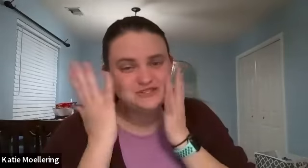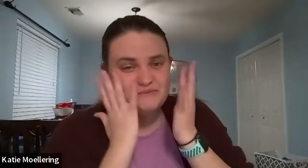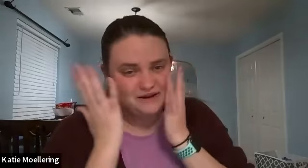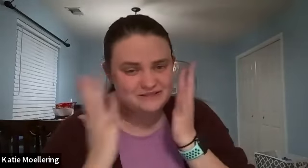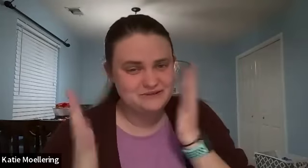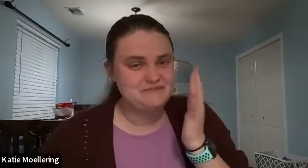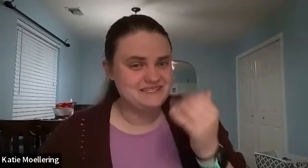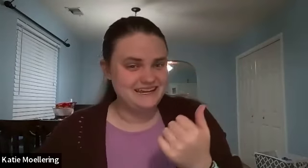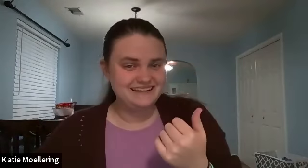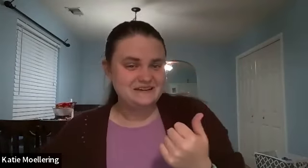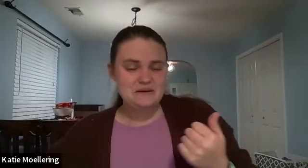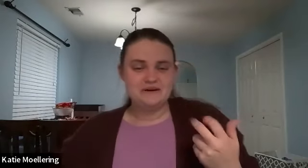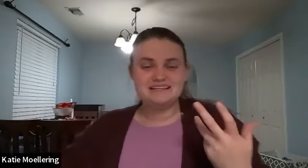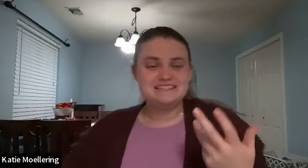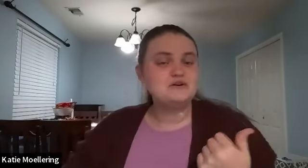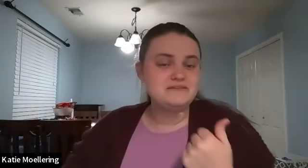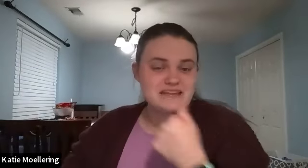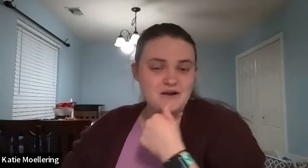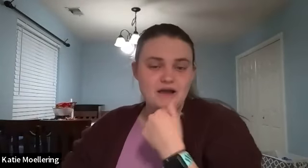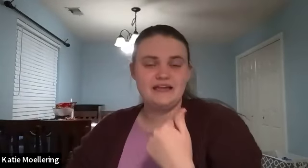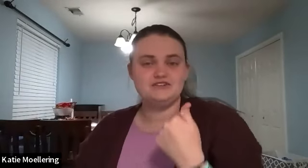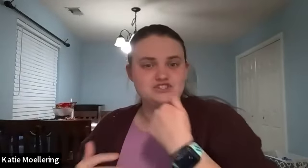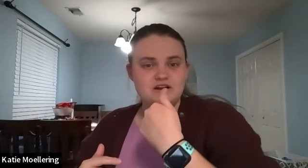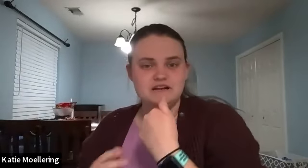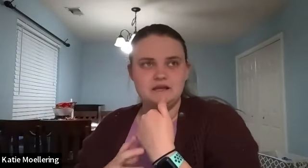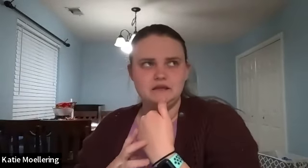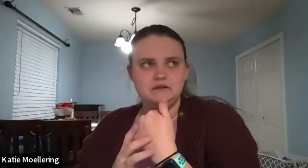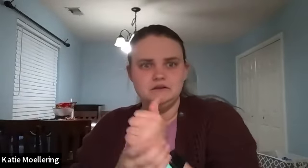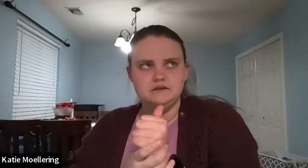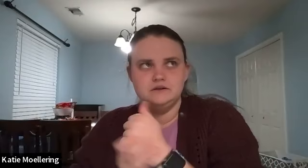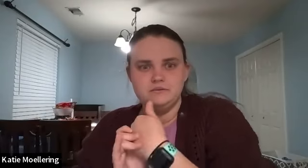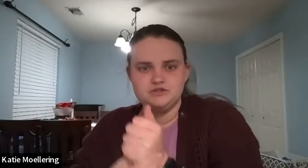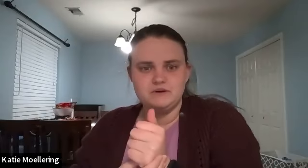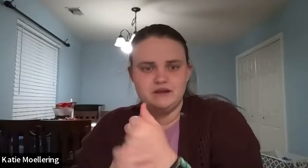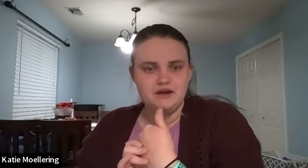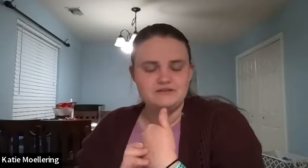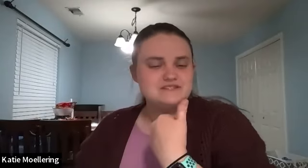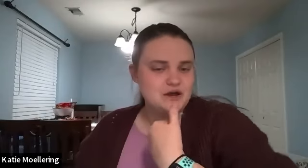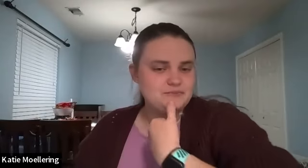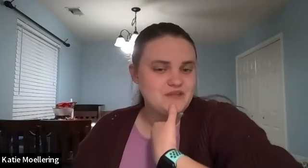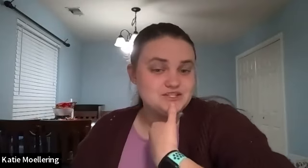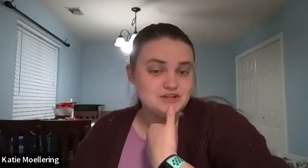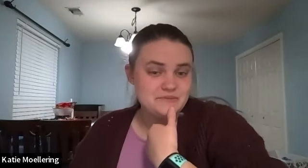so embarrassed with that mistake. But I still, even now, I'll start it. I'm like, which way do I go? So strawberry.